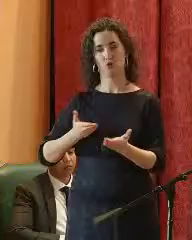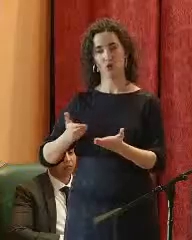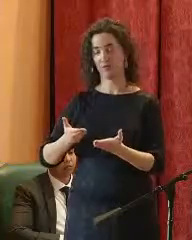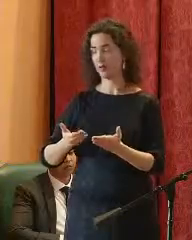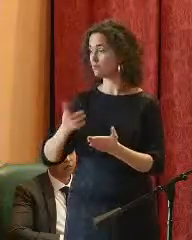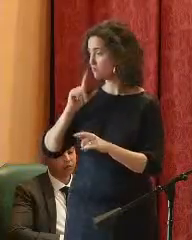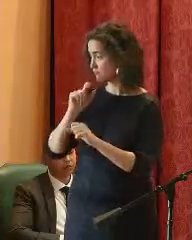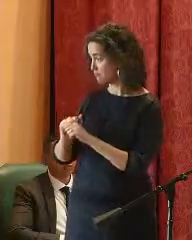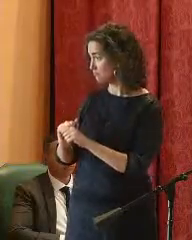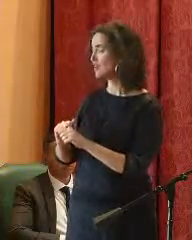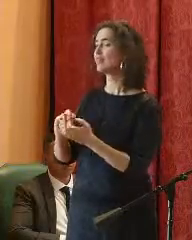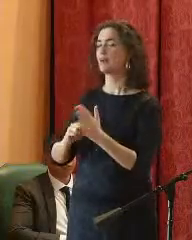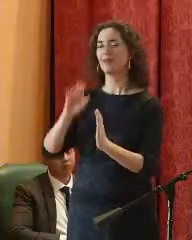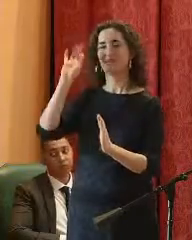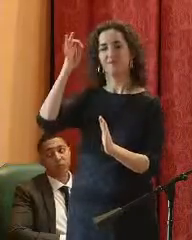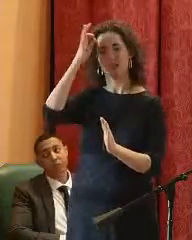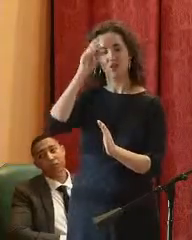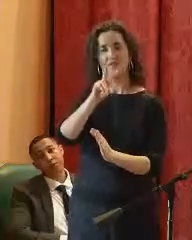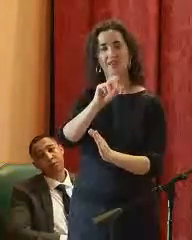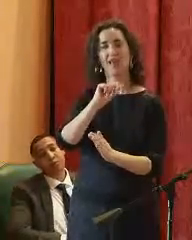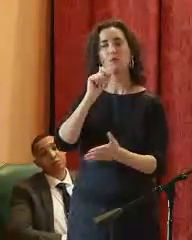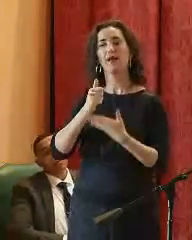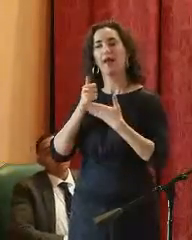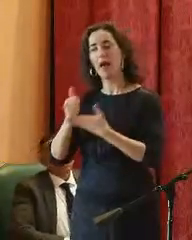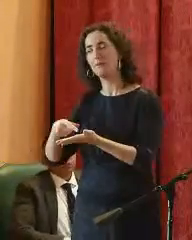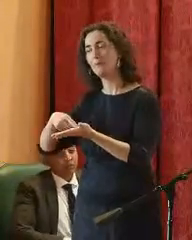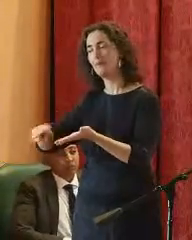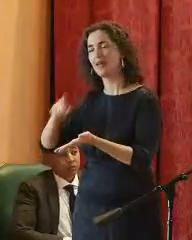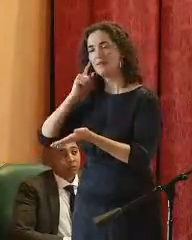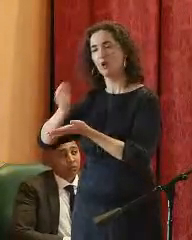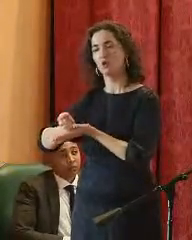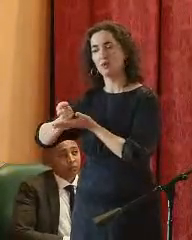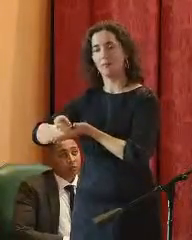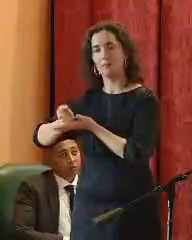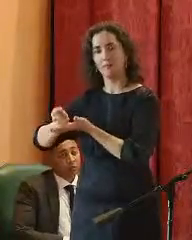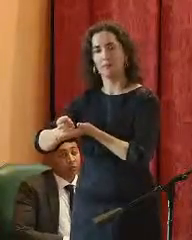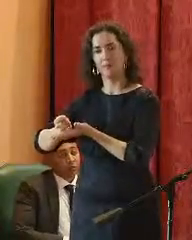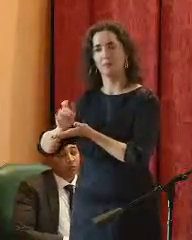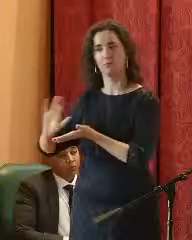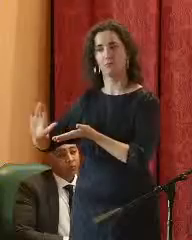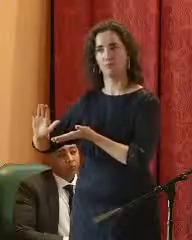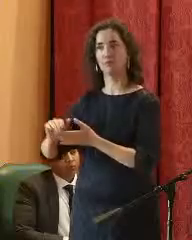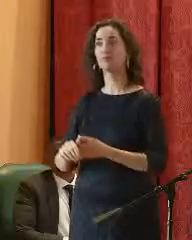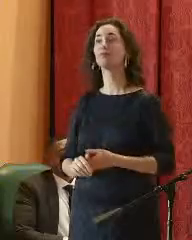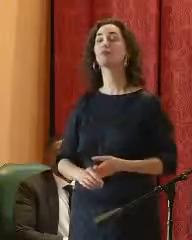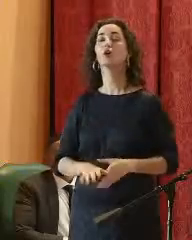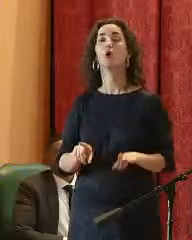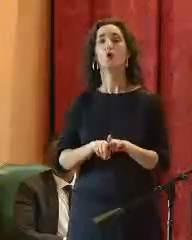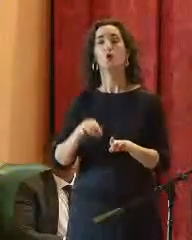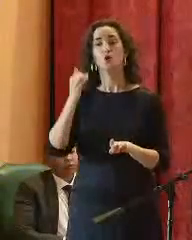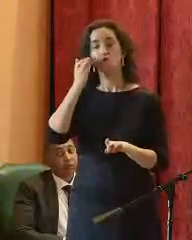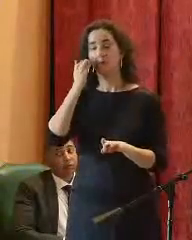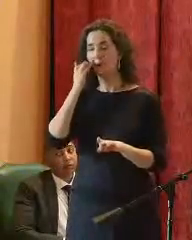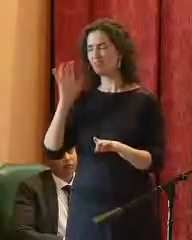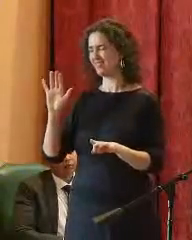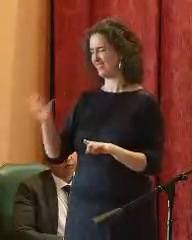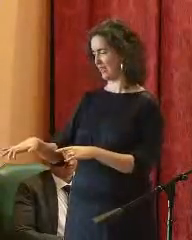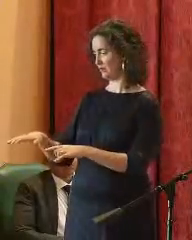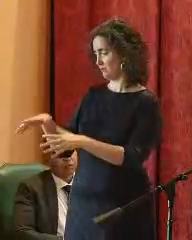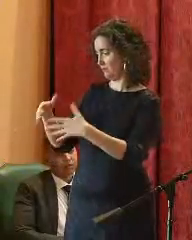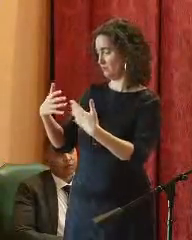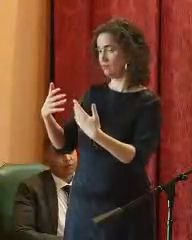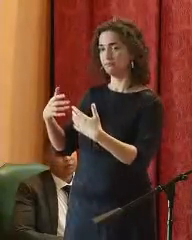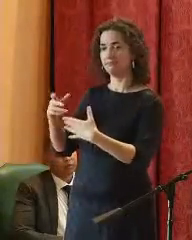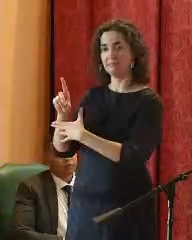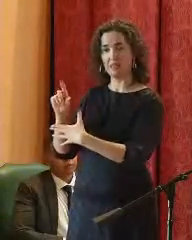the federal VA will assist in paying for the treatment of those disabilities. Also, if service-connected, these conditions